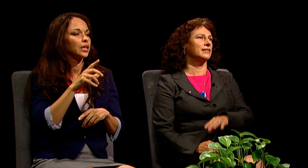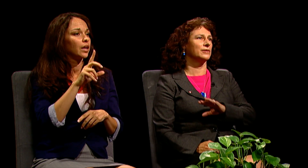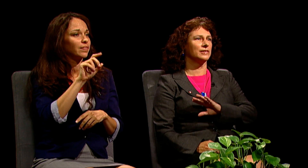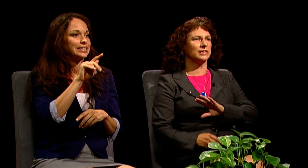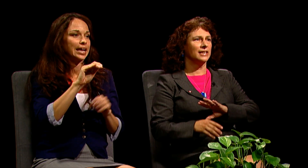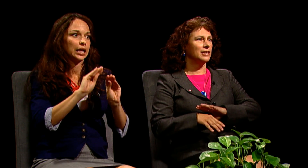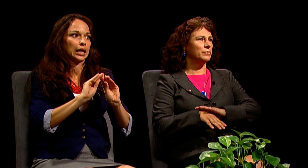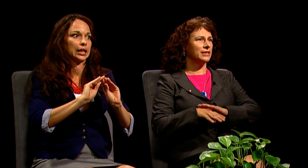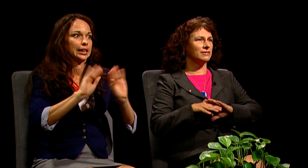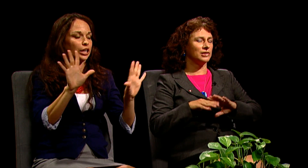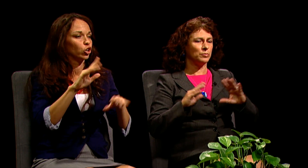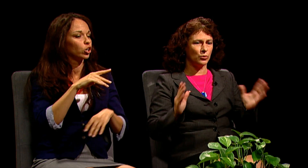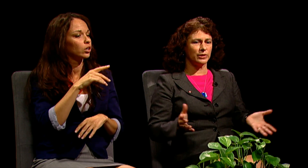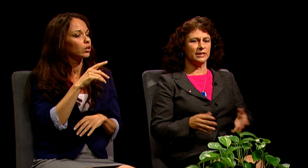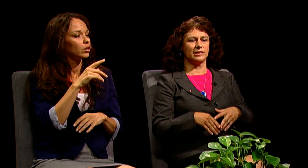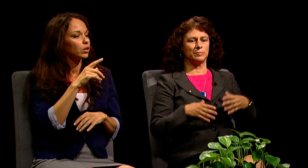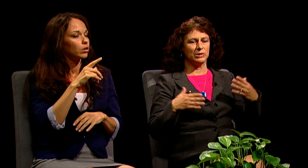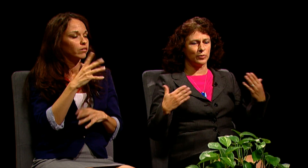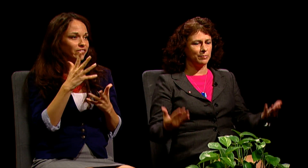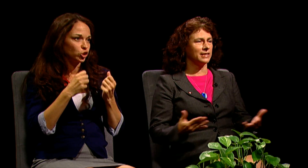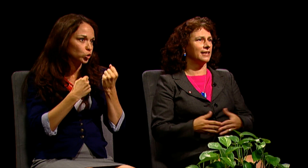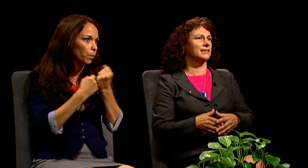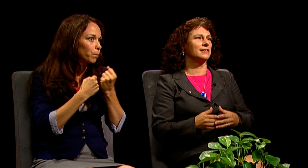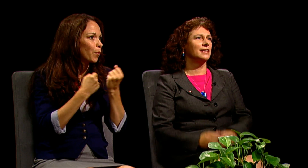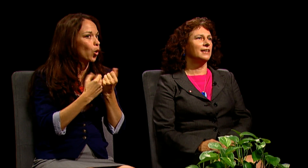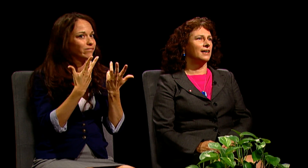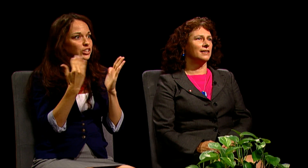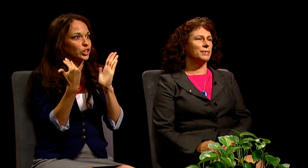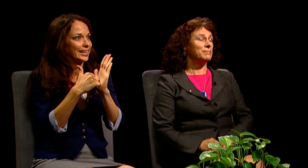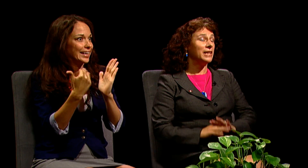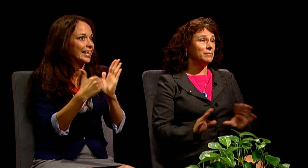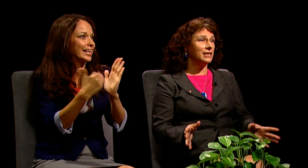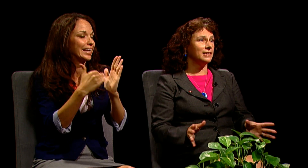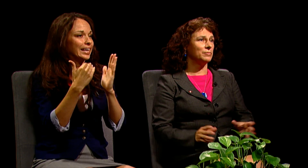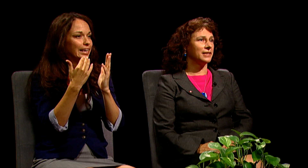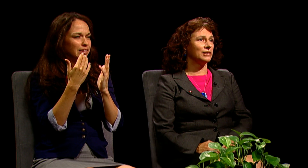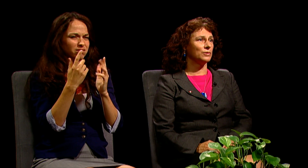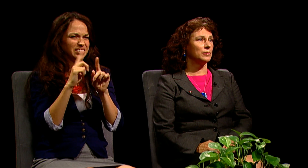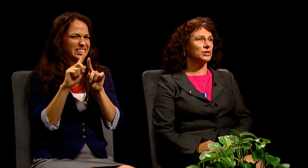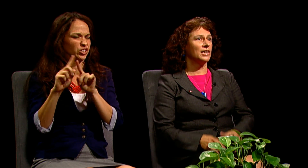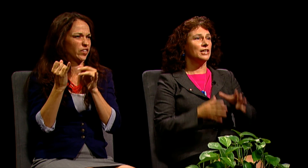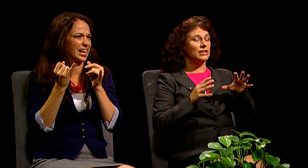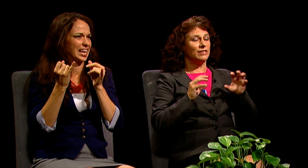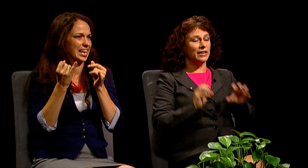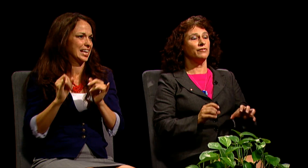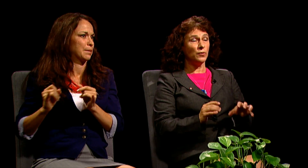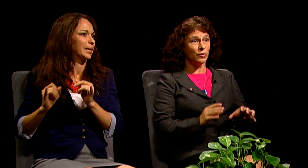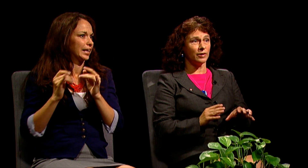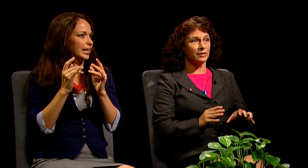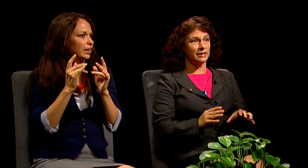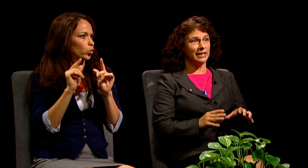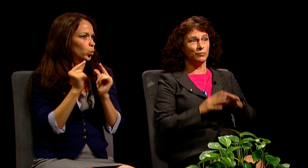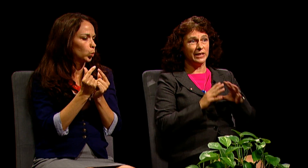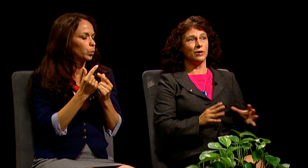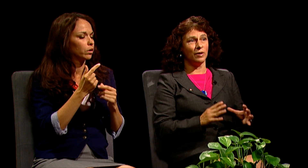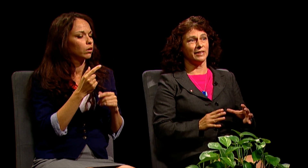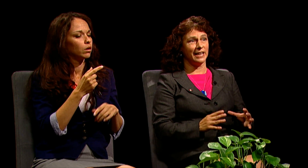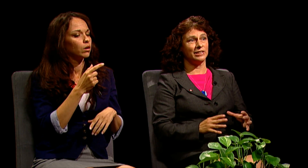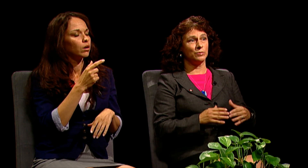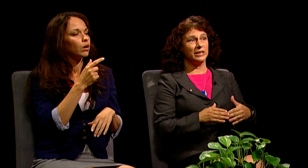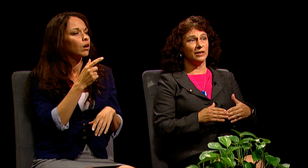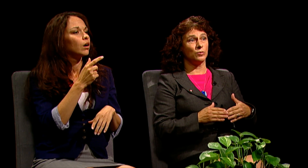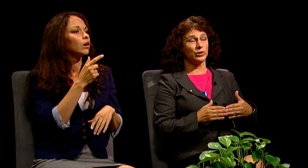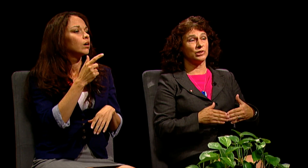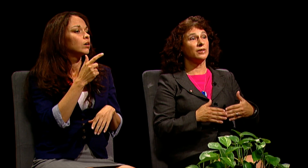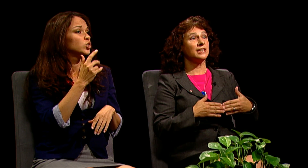very clear. It's been supported. It's been replicated by many, many independent groups. Therefore, if we know all